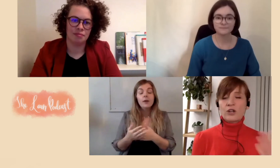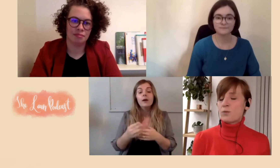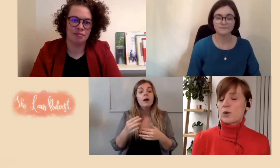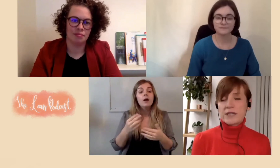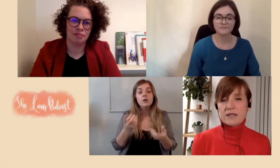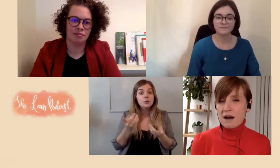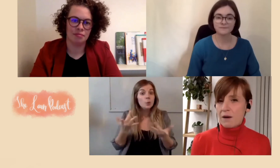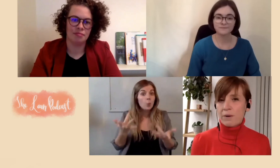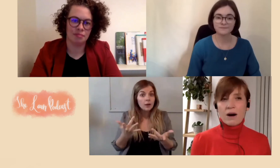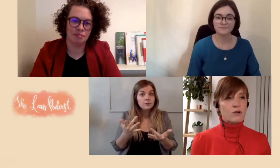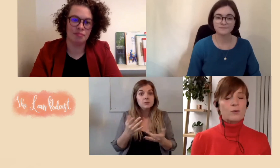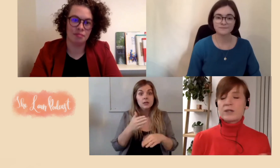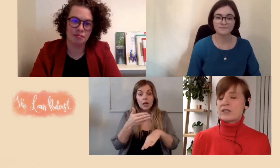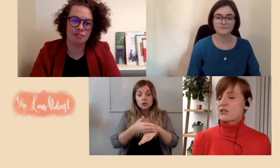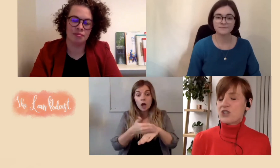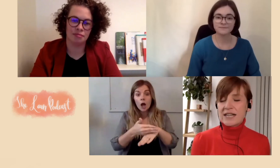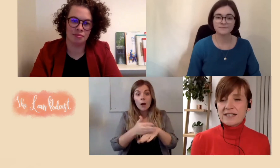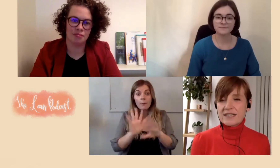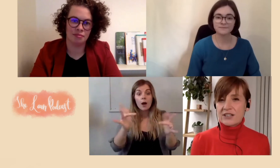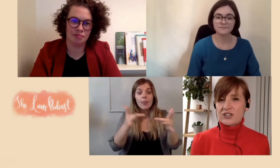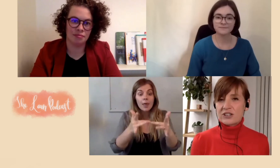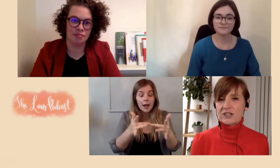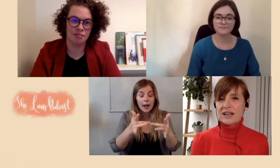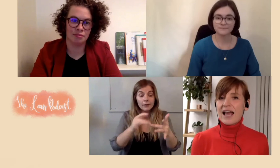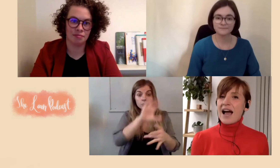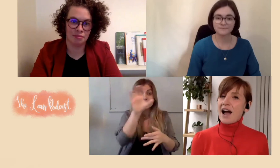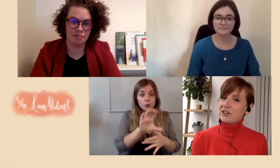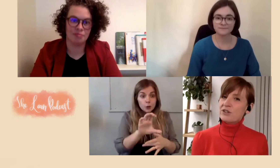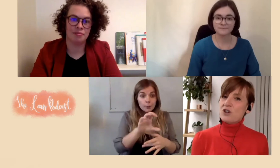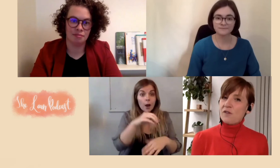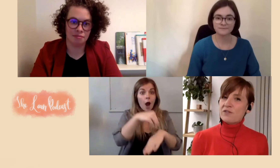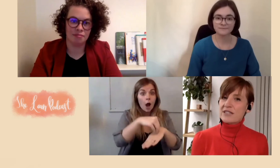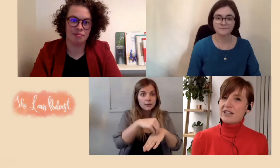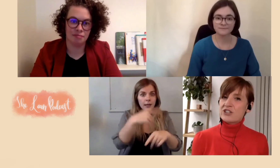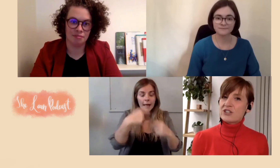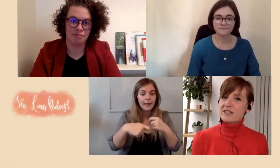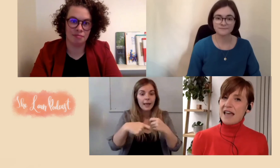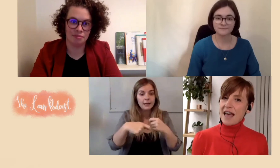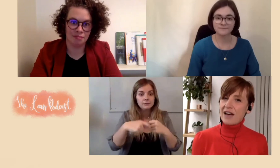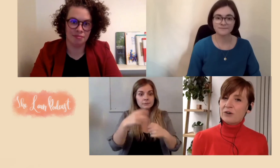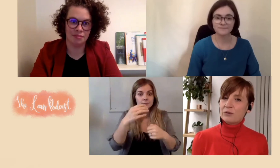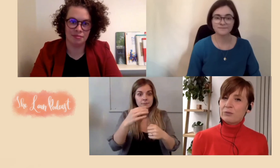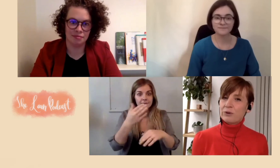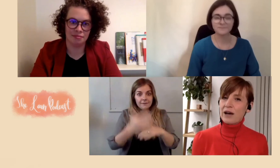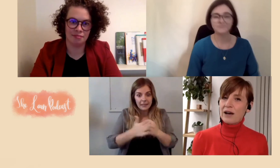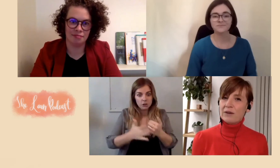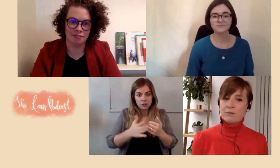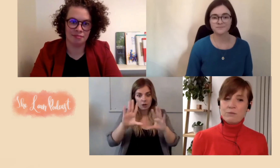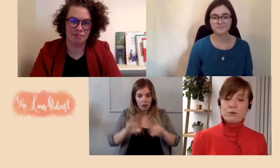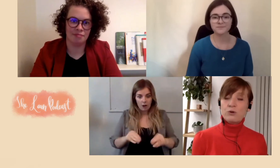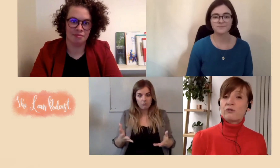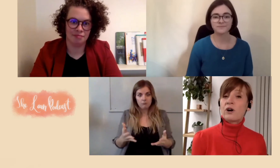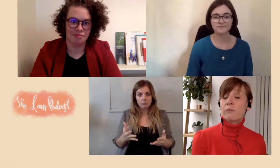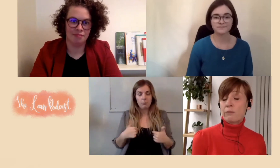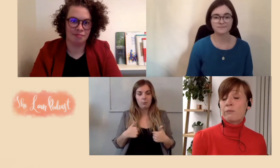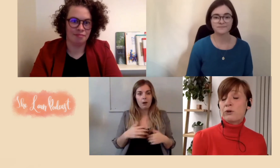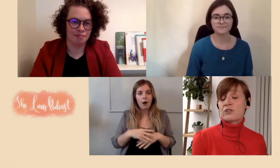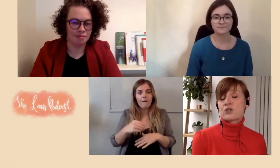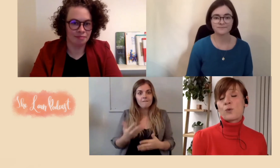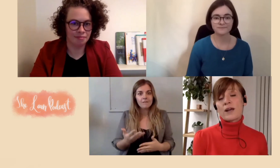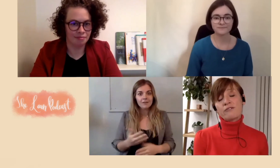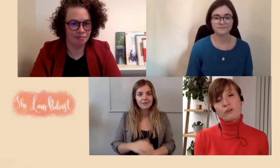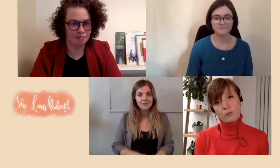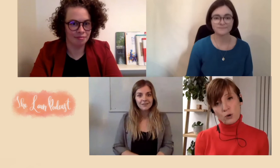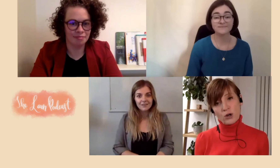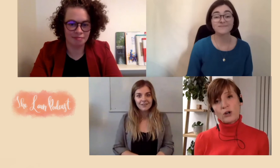it. There's no little prep conversation. There's nothing after. Yeah, I know. It's really, I really really hard. struggled